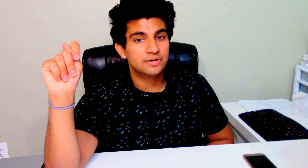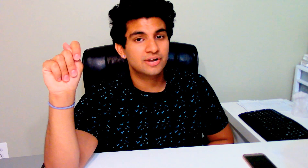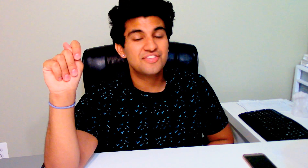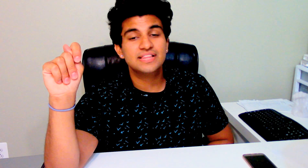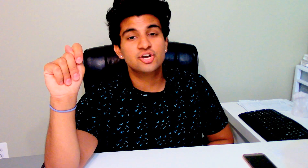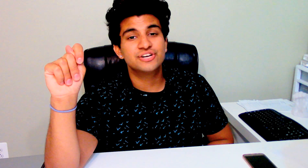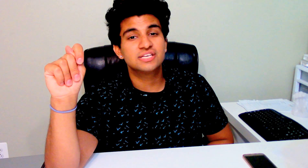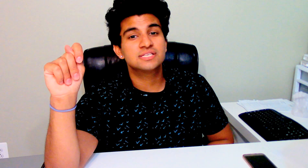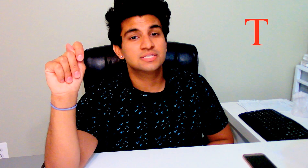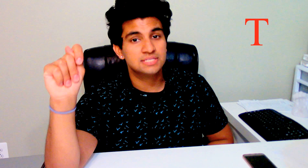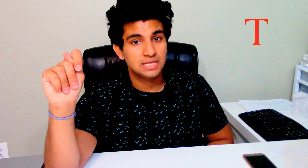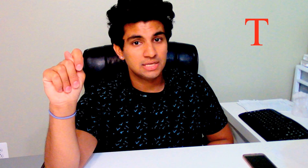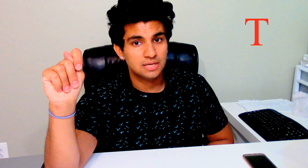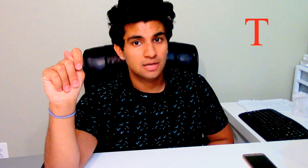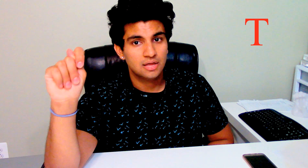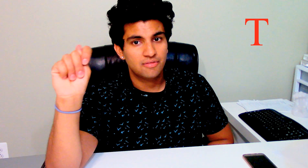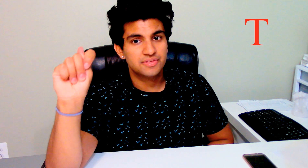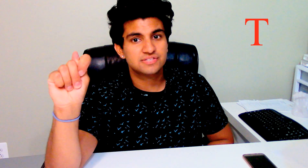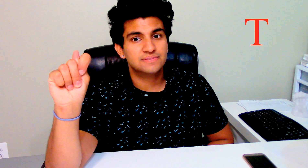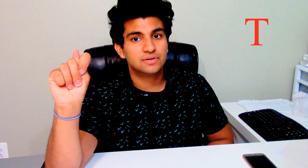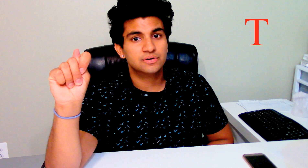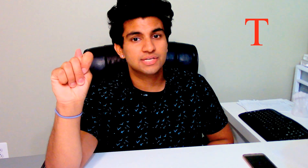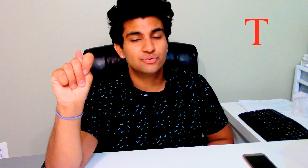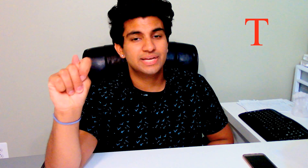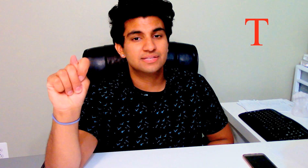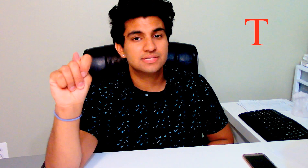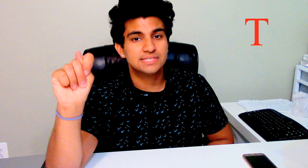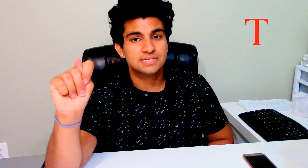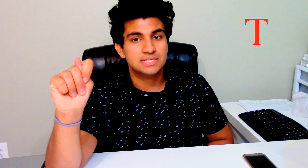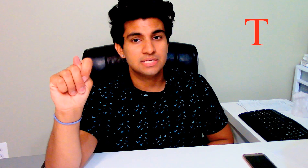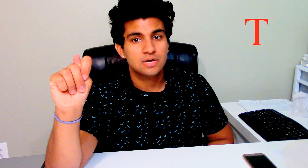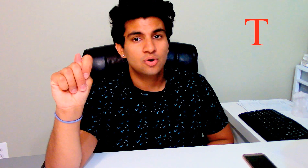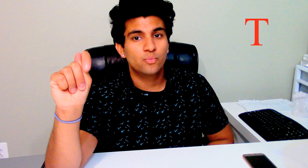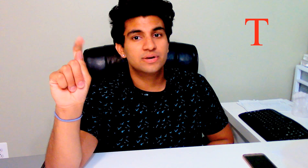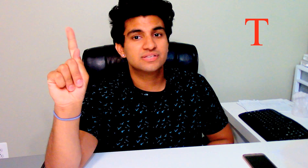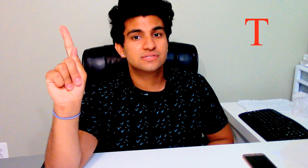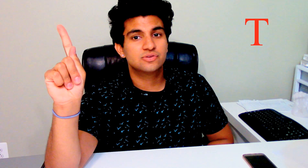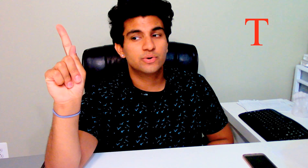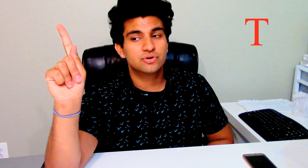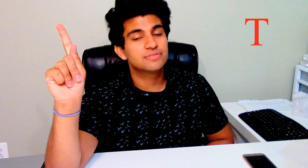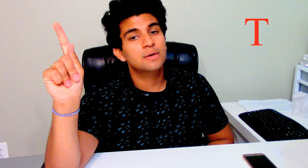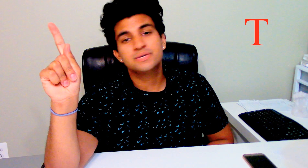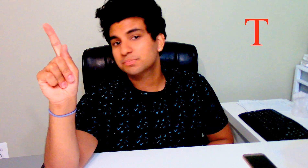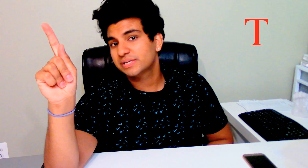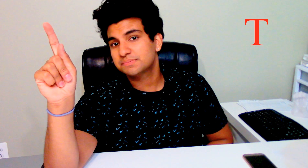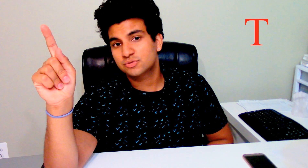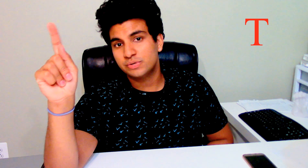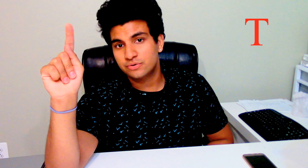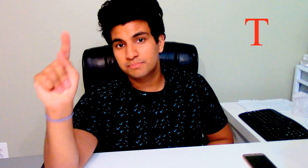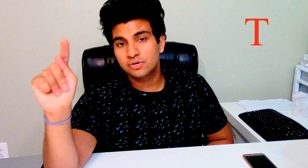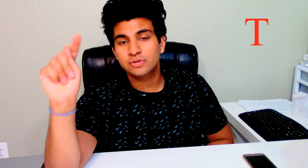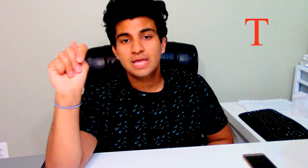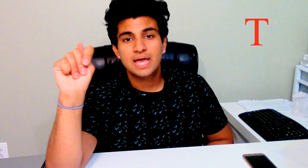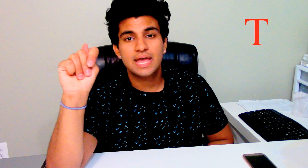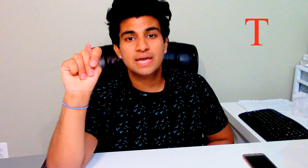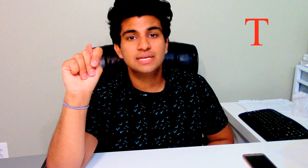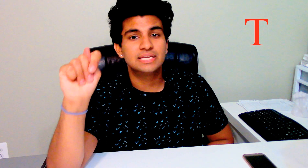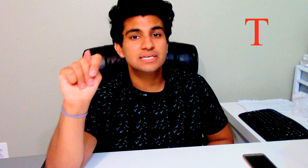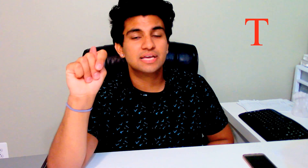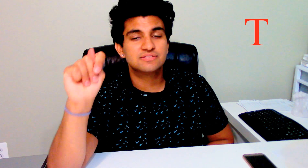and that letter is T. This finger, it creates a T when your thumb is placed between your middle and index